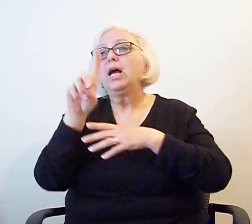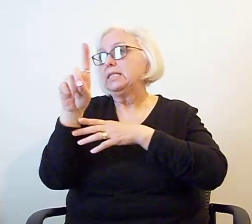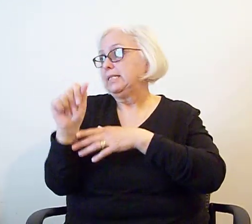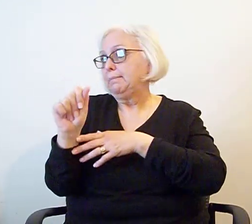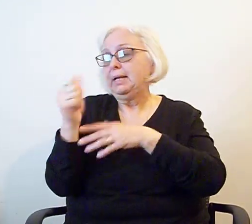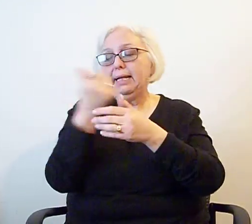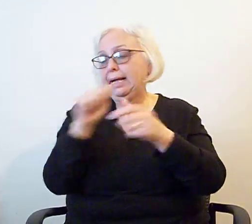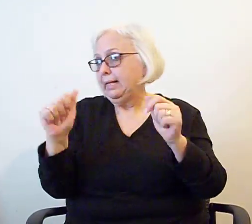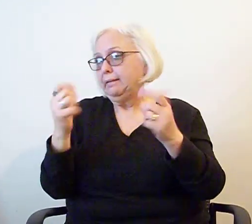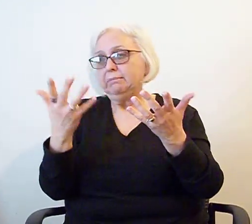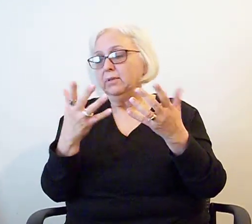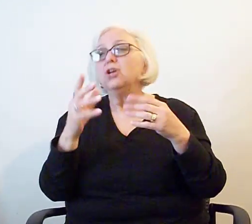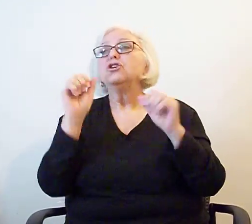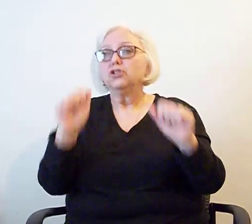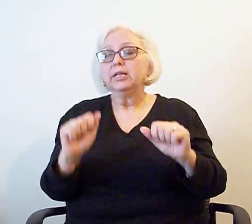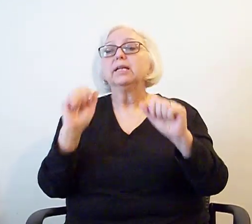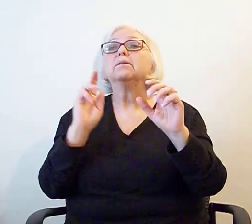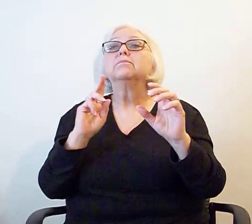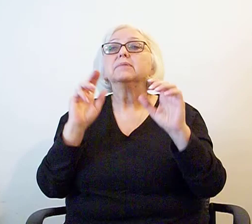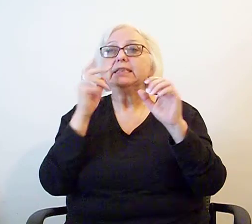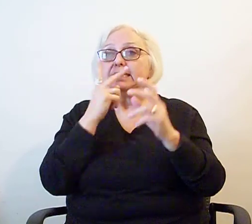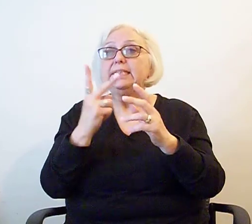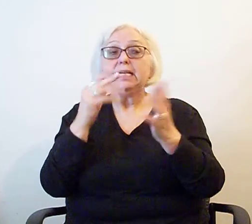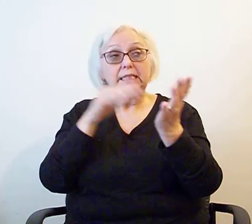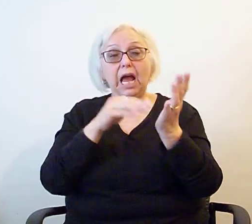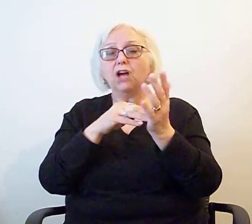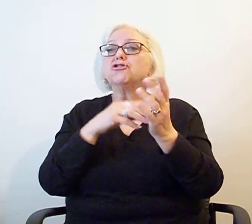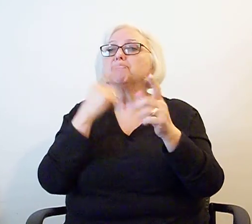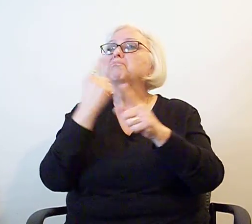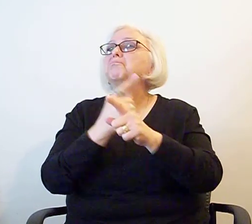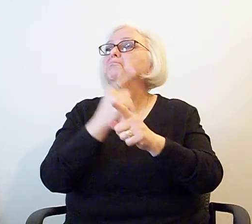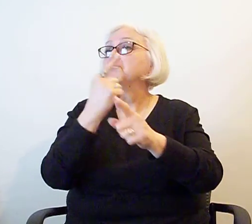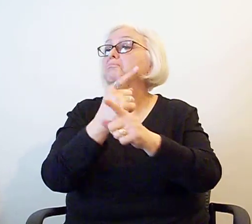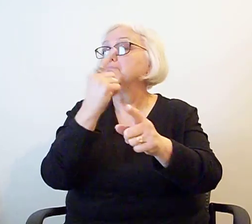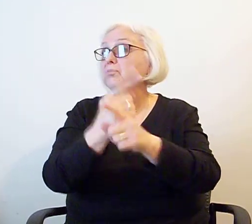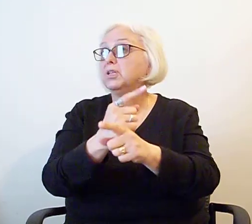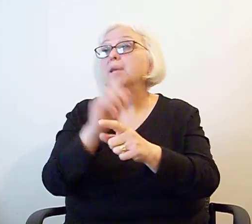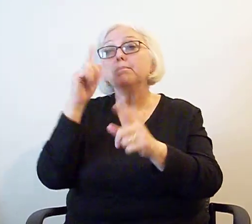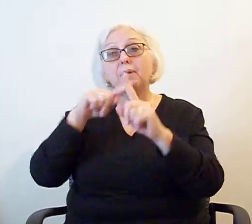You should be able to see a doctor regularly, at your own expense.